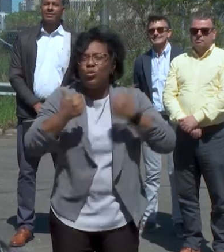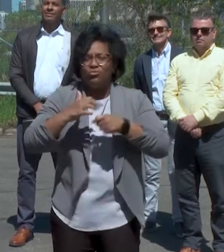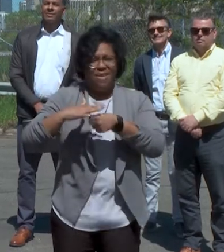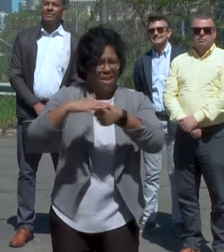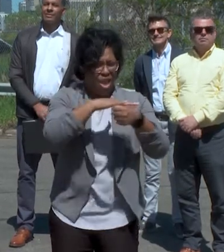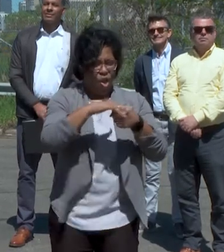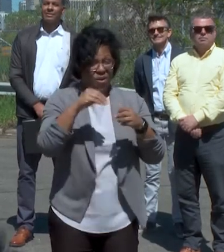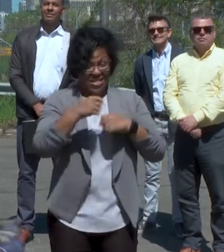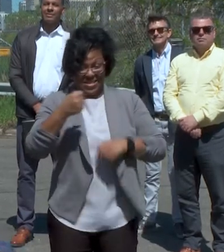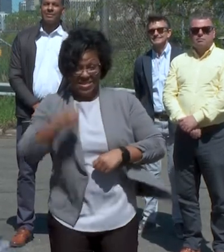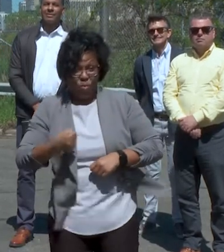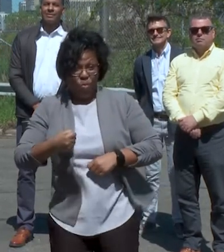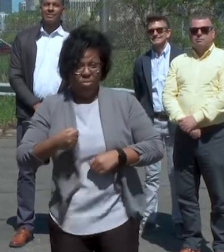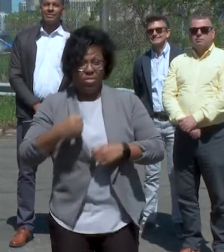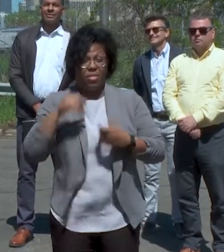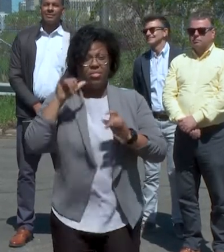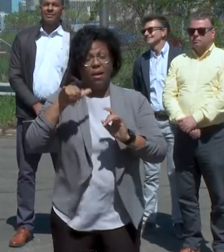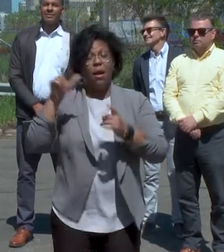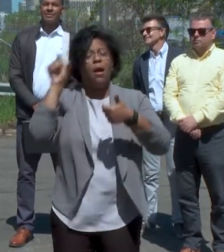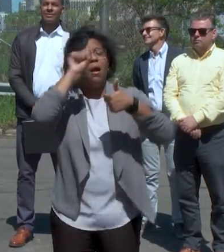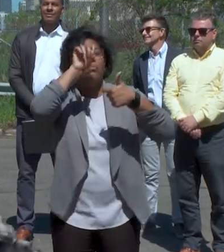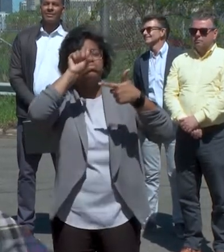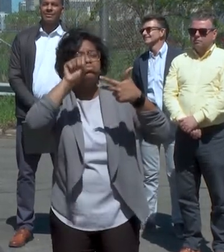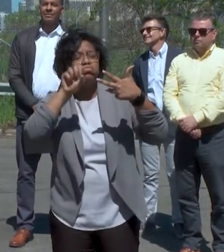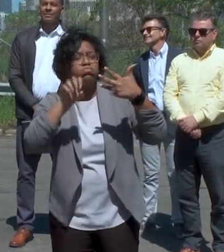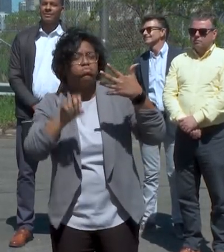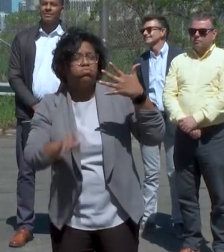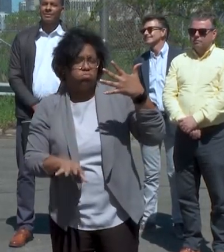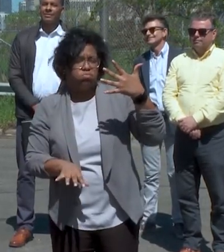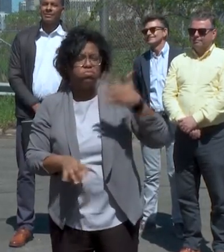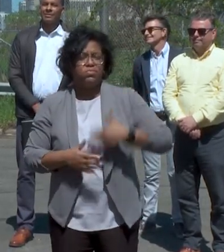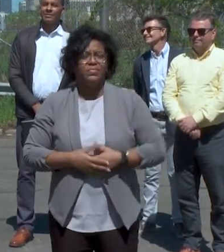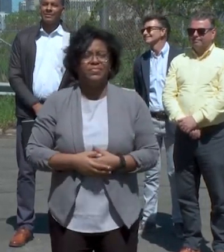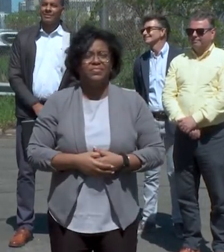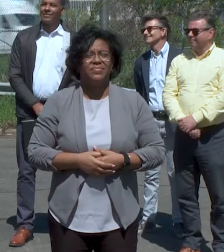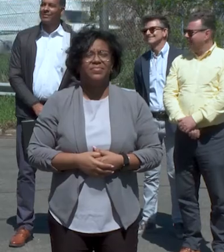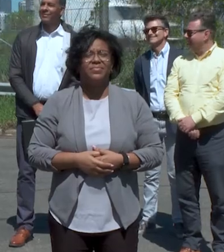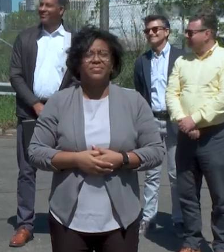neighborhood. And here to speak to that more is Councilmember Jamal Osman.